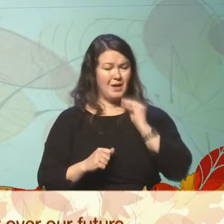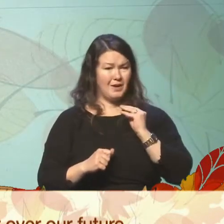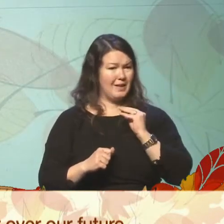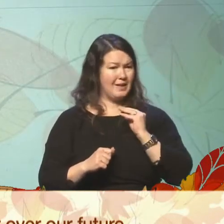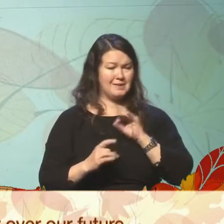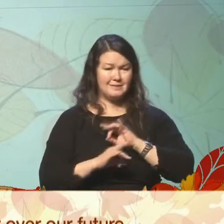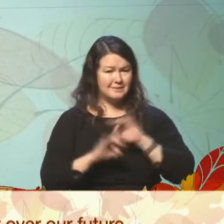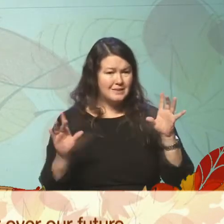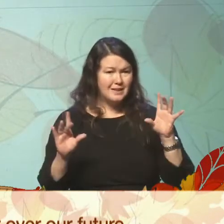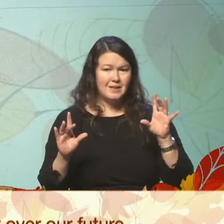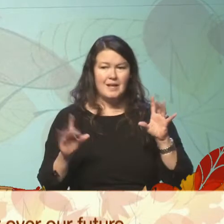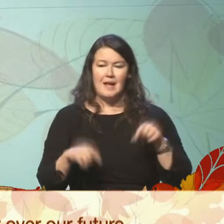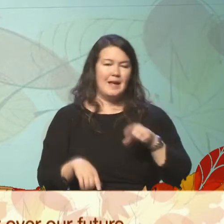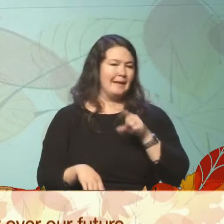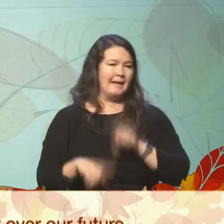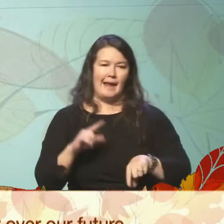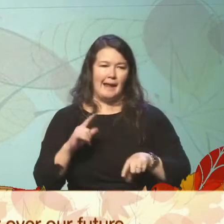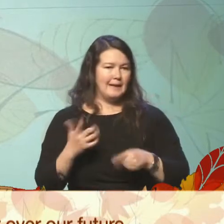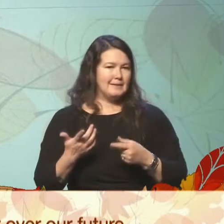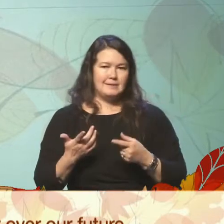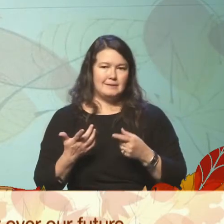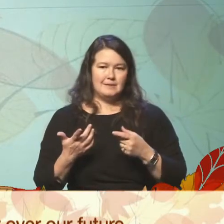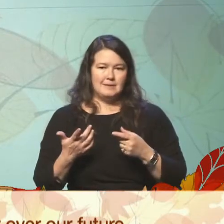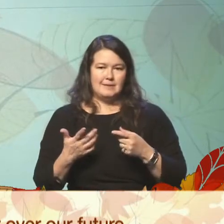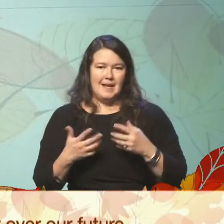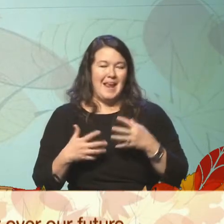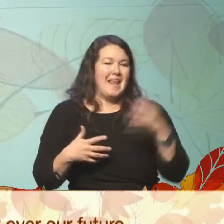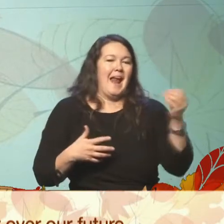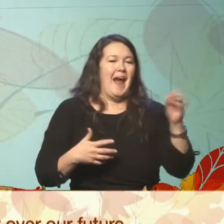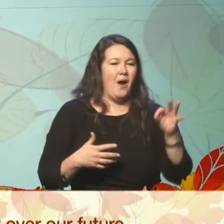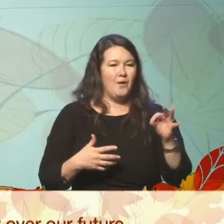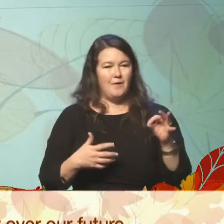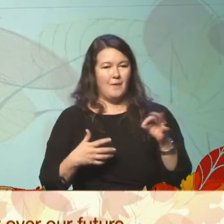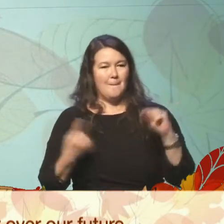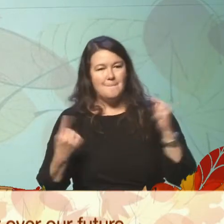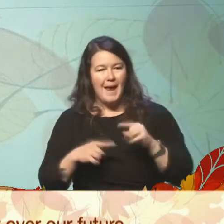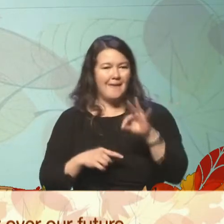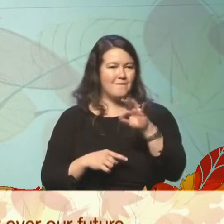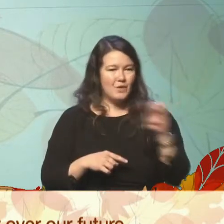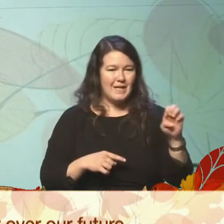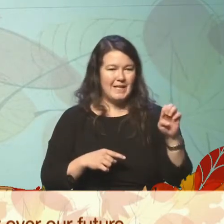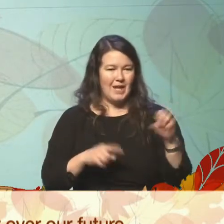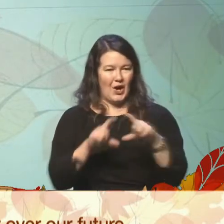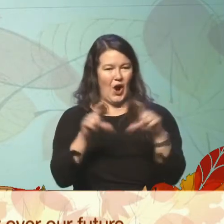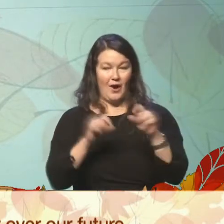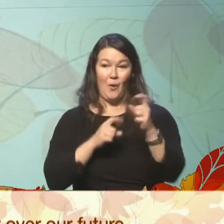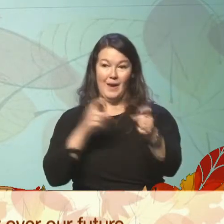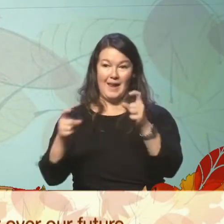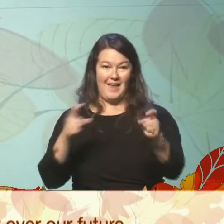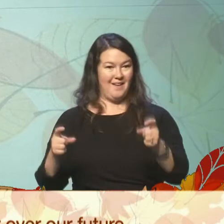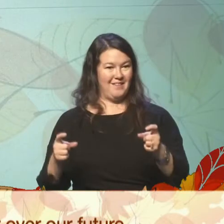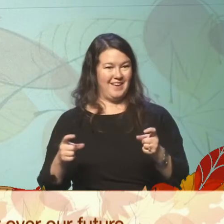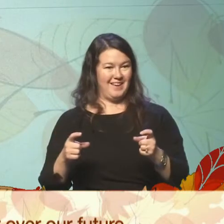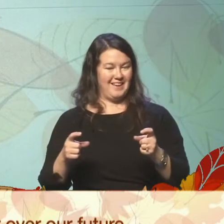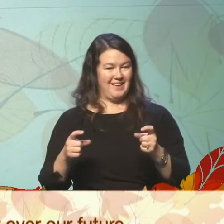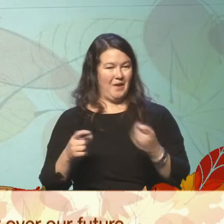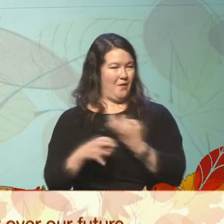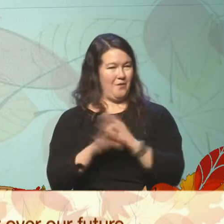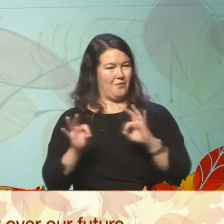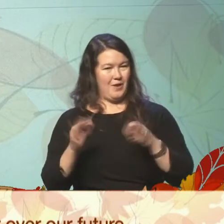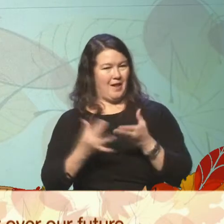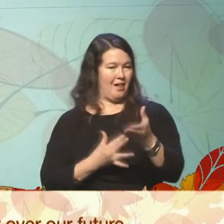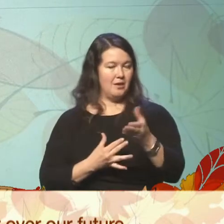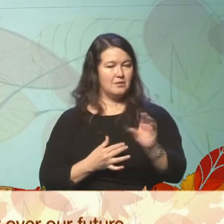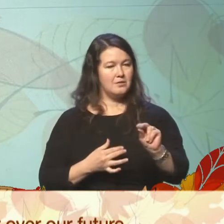get out of darkness, get out of evil, get out of pain free card in this life. There is no promise. There is